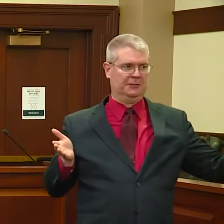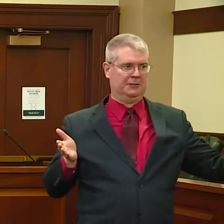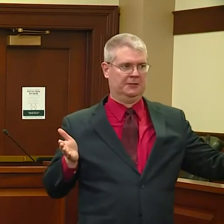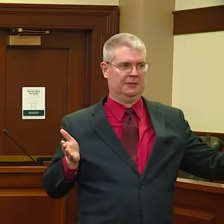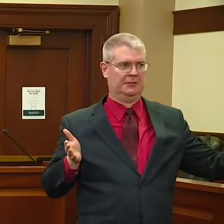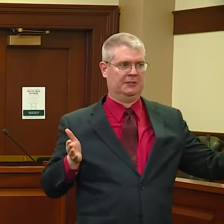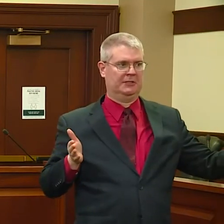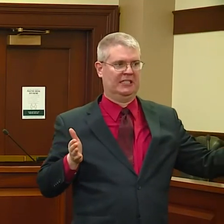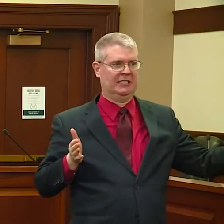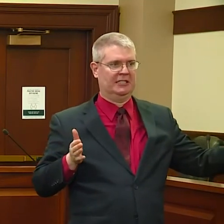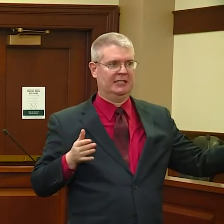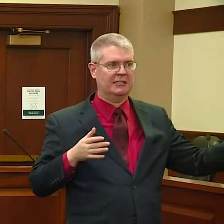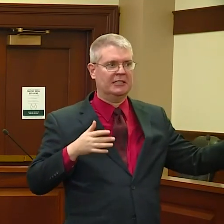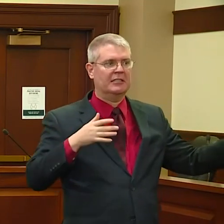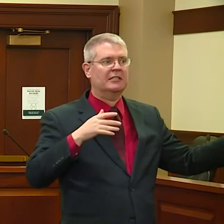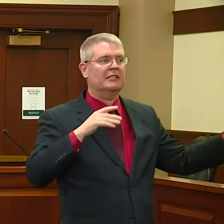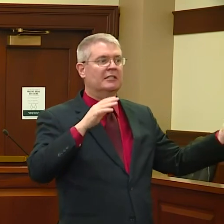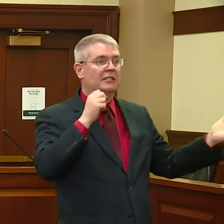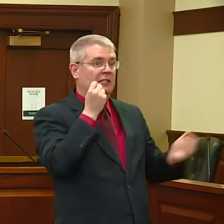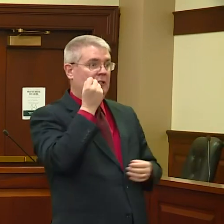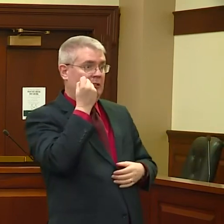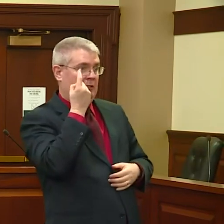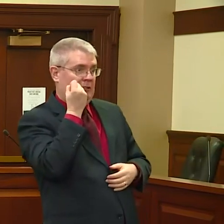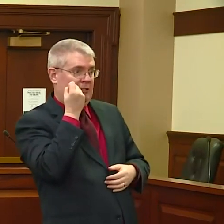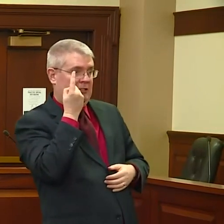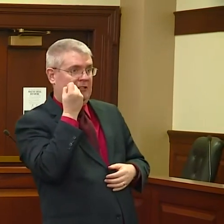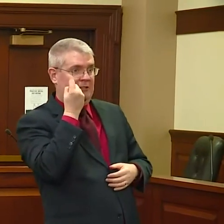all that noise.